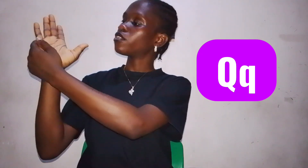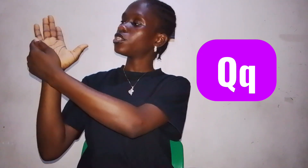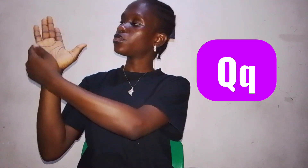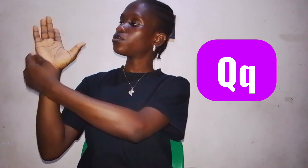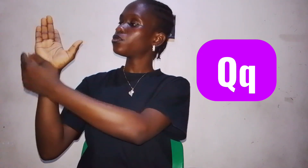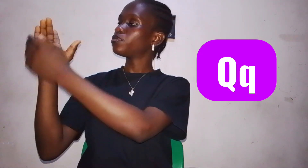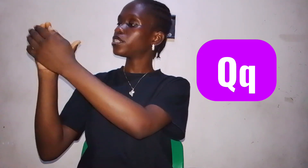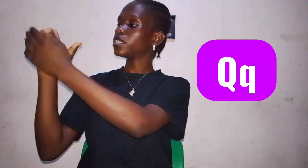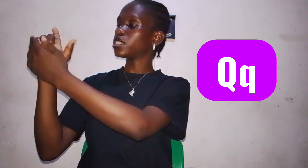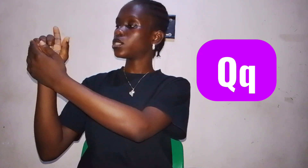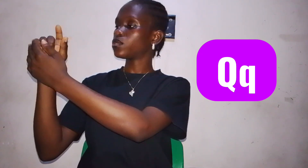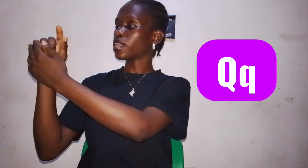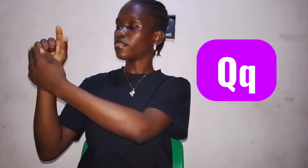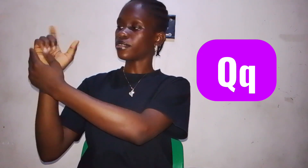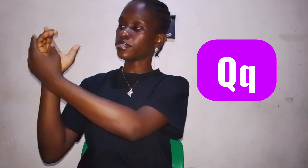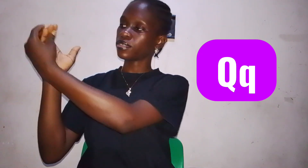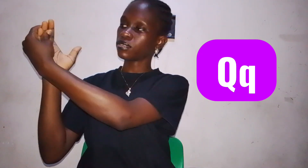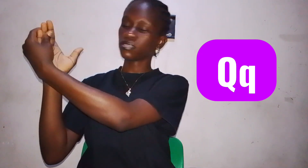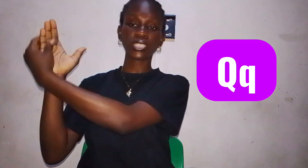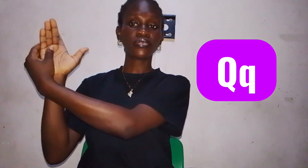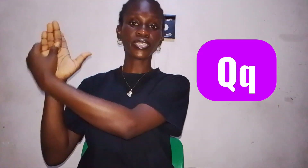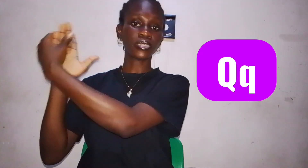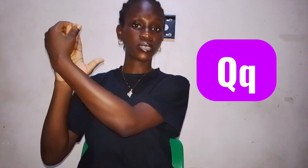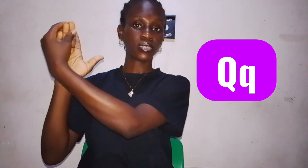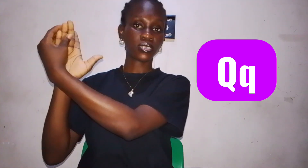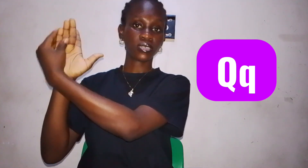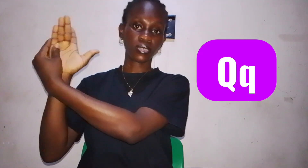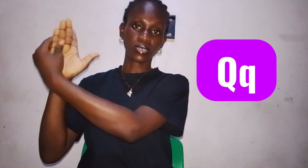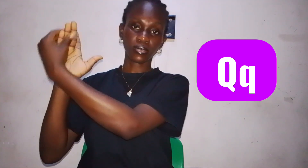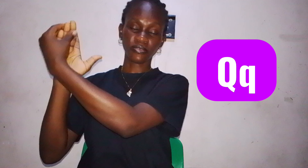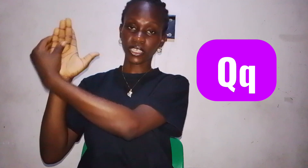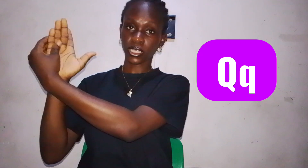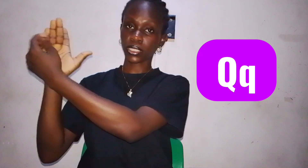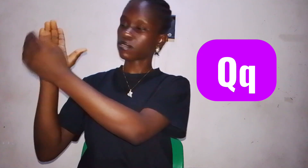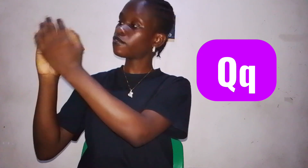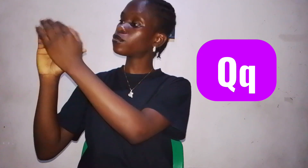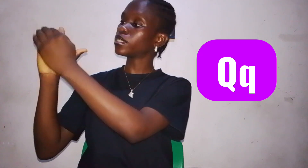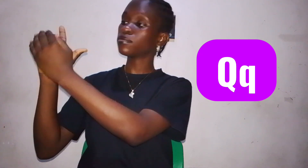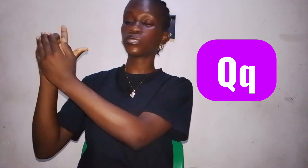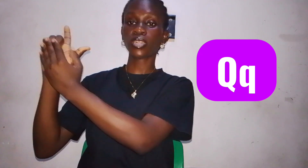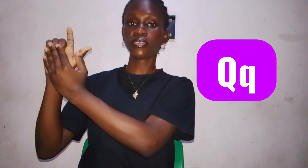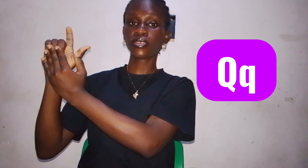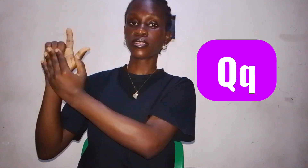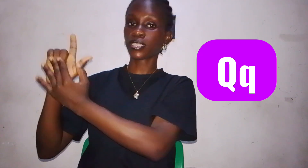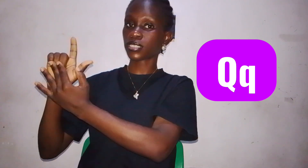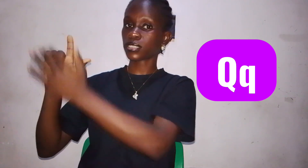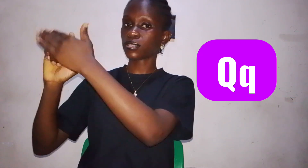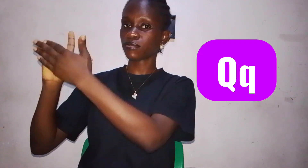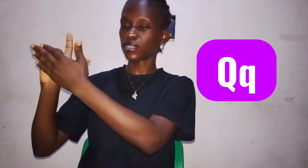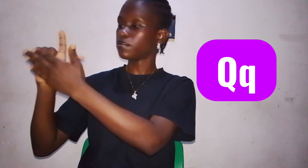for the Q, you bring this together, these three fingers, fold them together like this, just fold